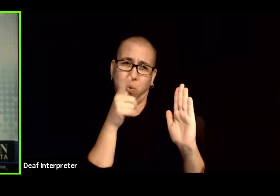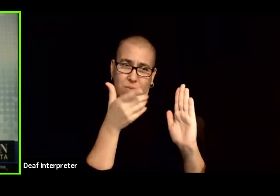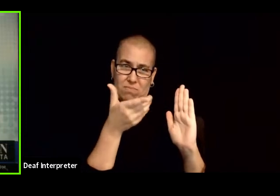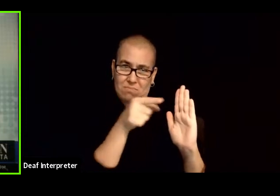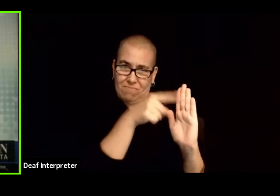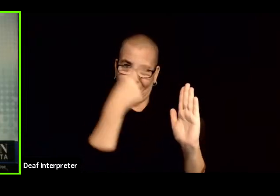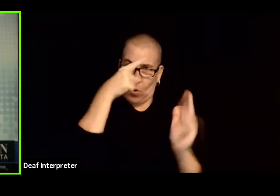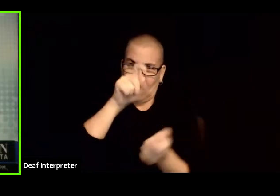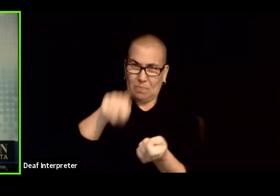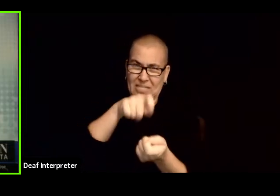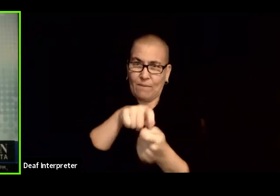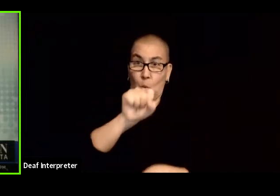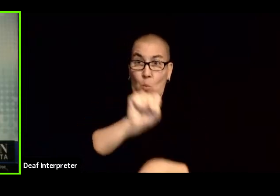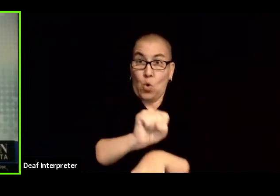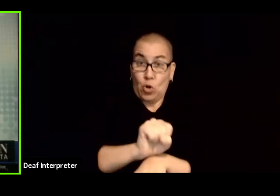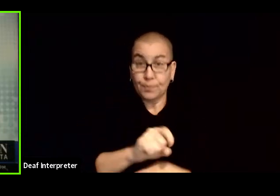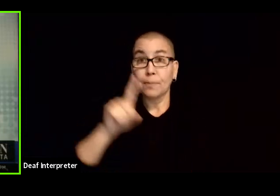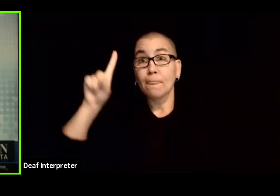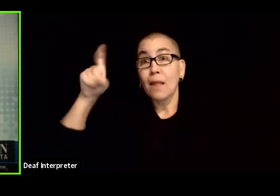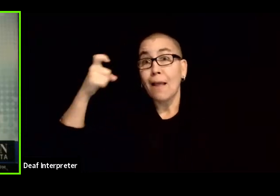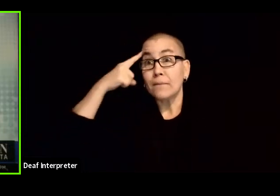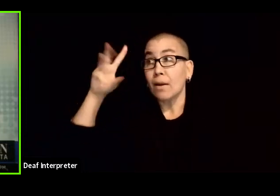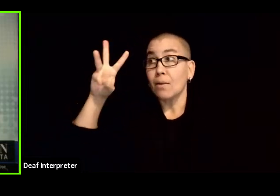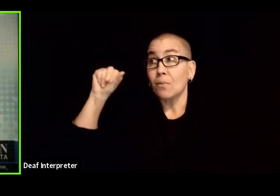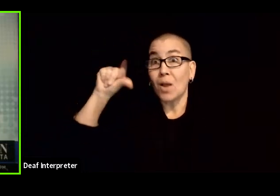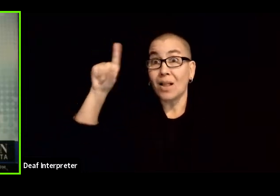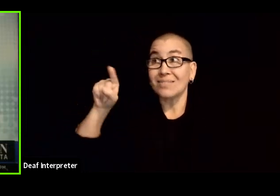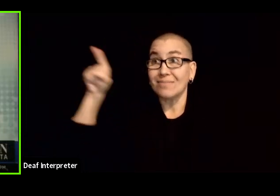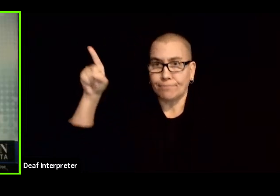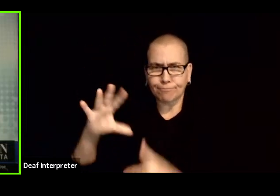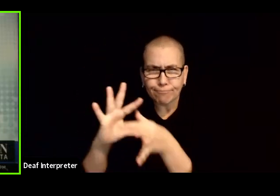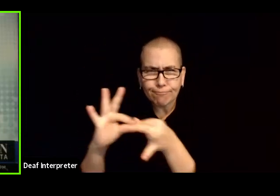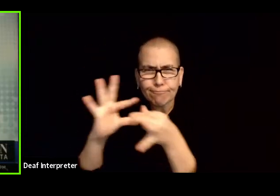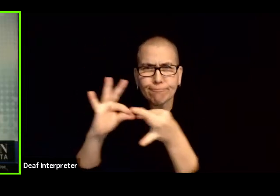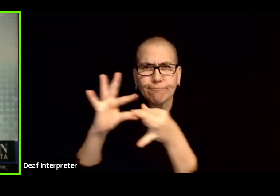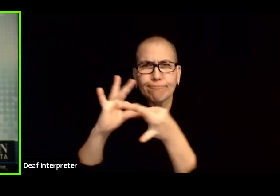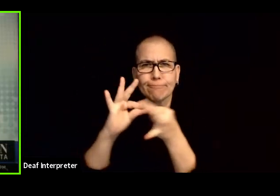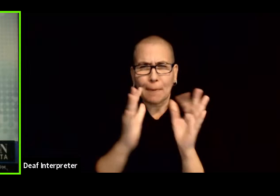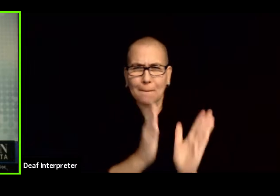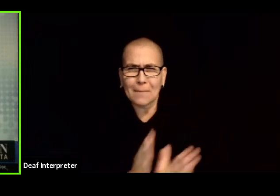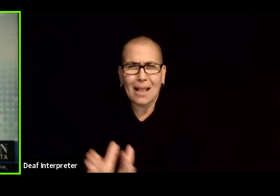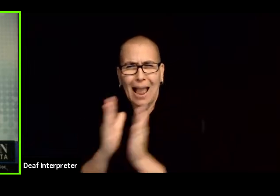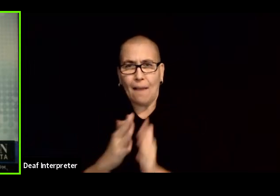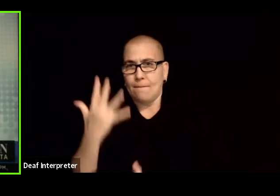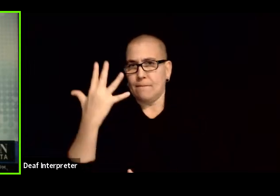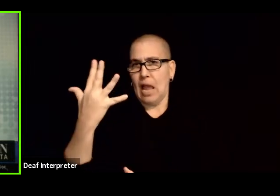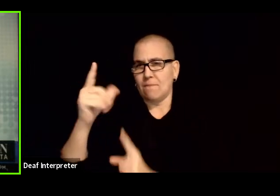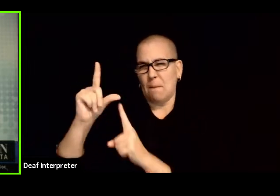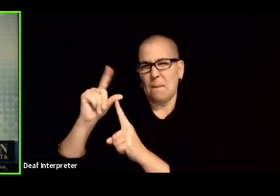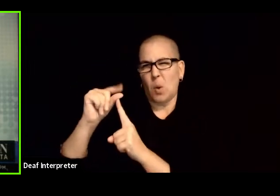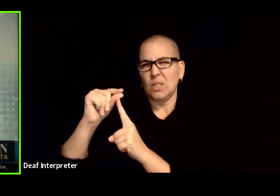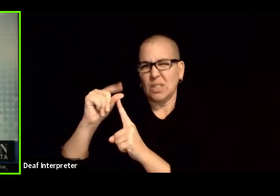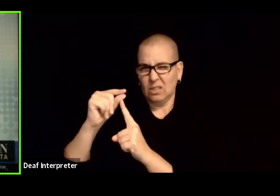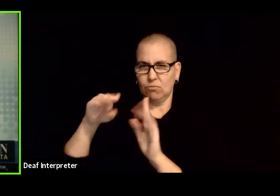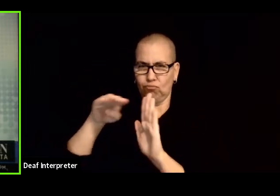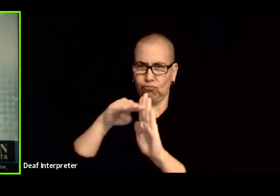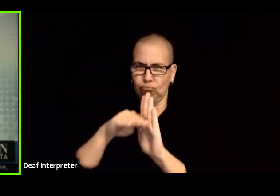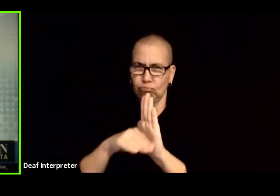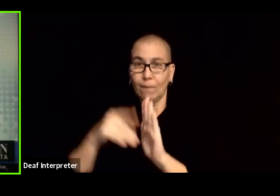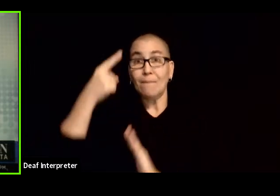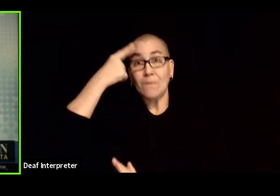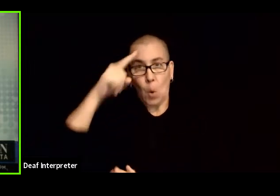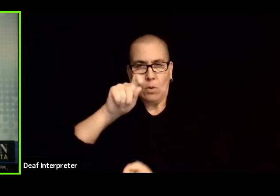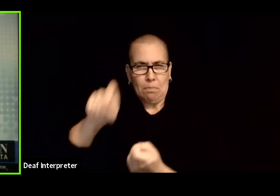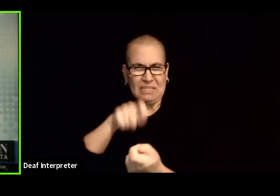plan included provisions specifically designed to expand testing and support long-term care facilities' needs around staffing